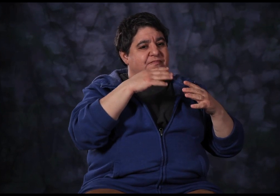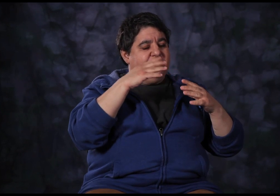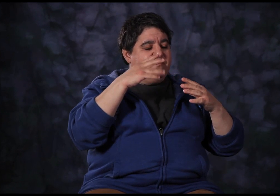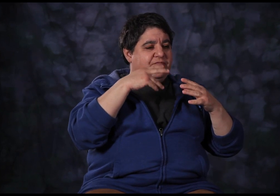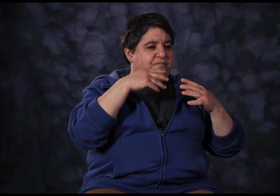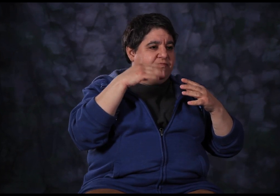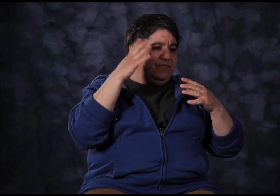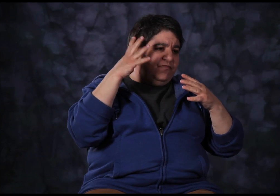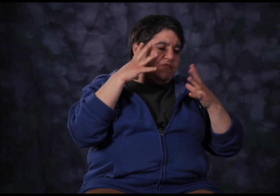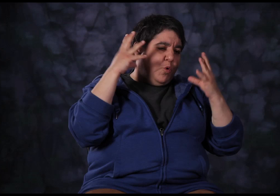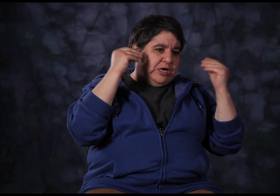company.